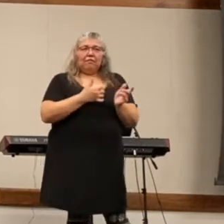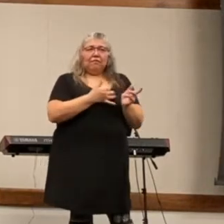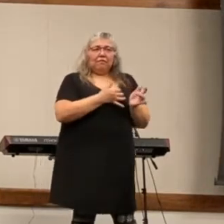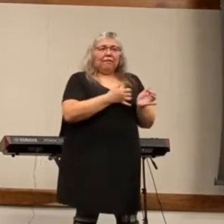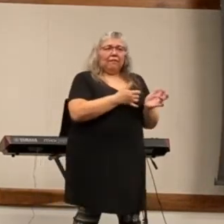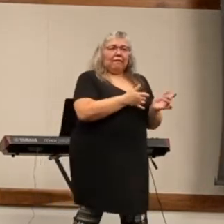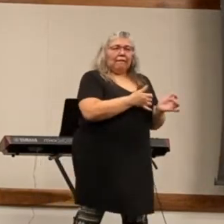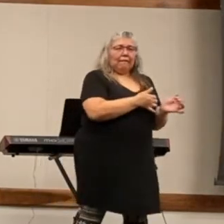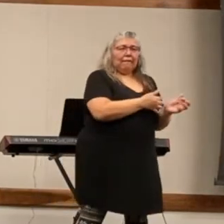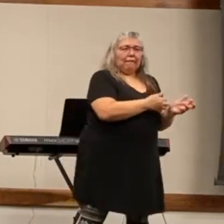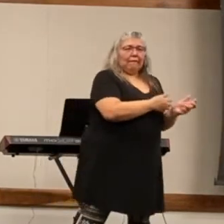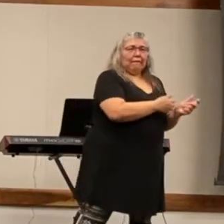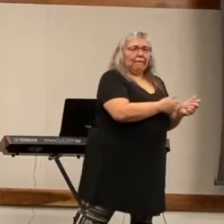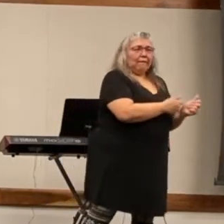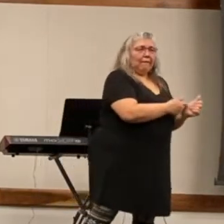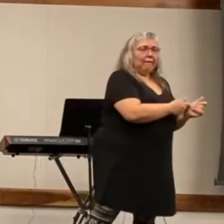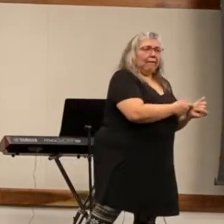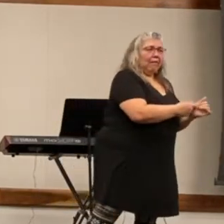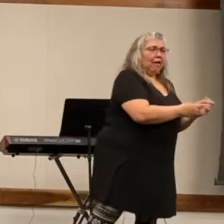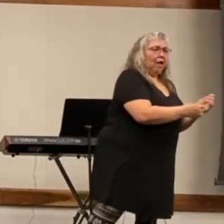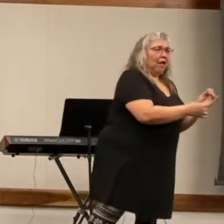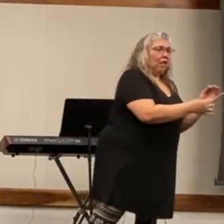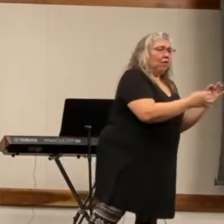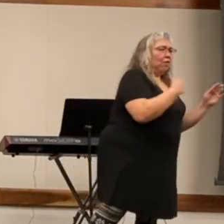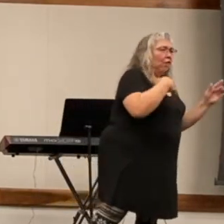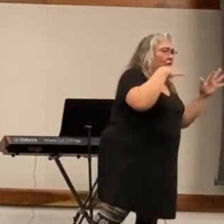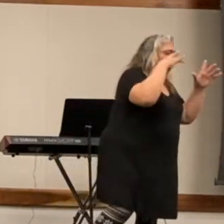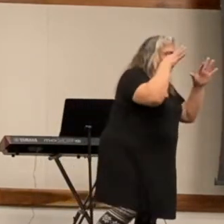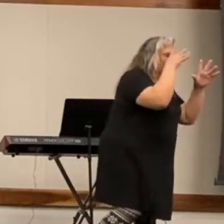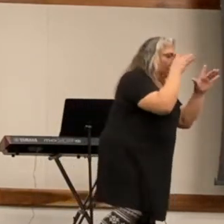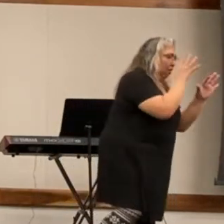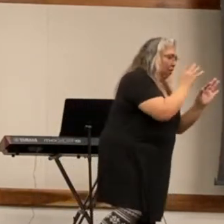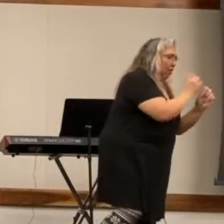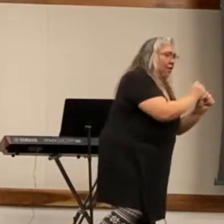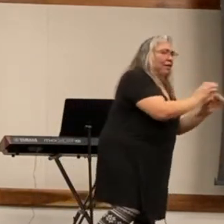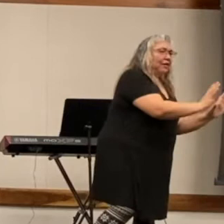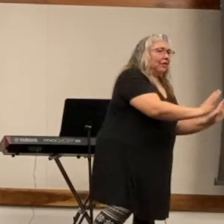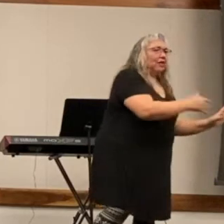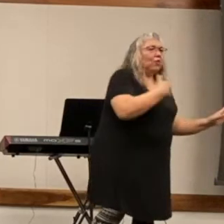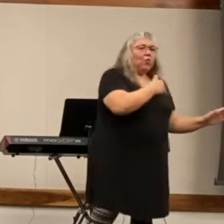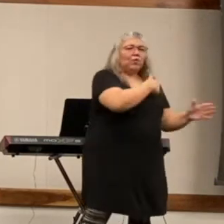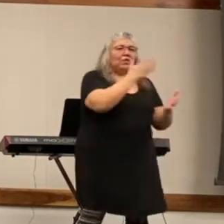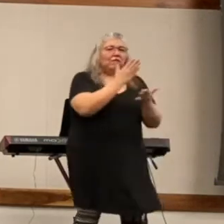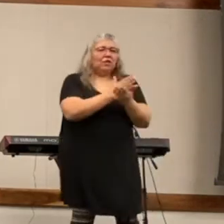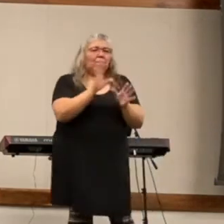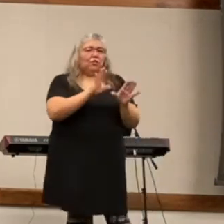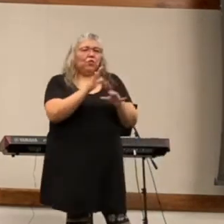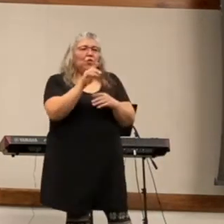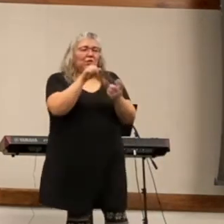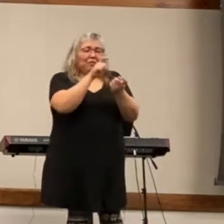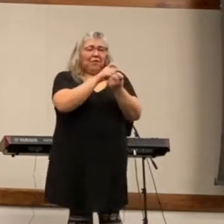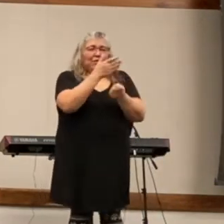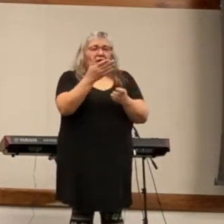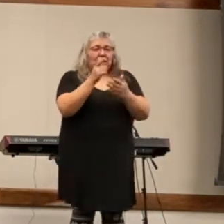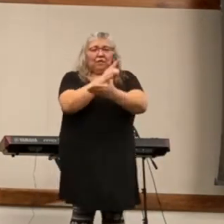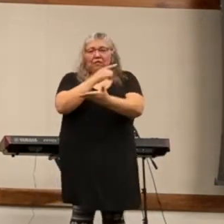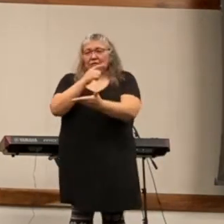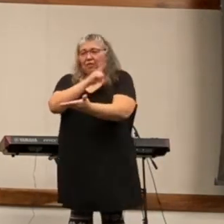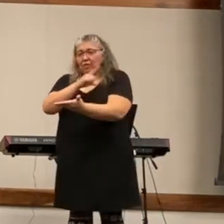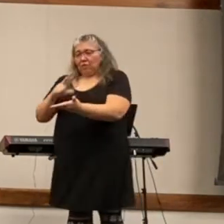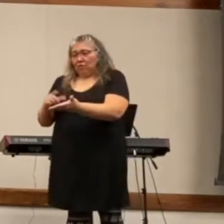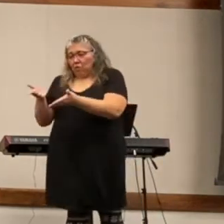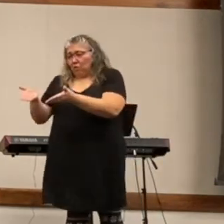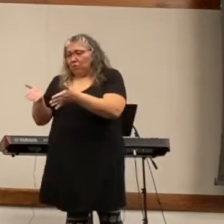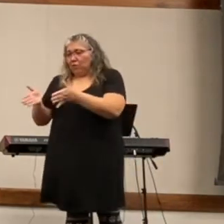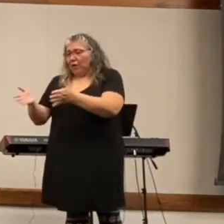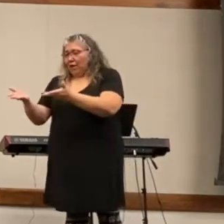world, and then we get consumed in it. We stop doing certain things of the Lord's way